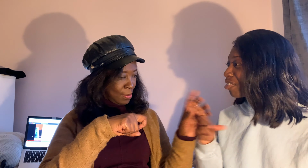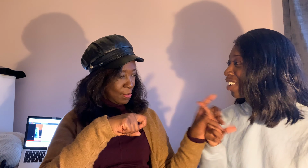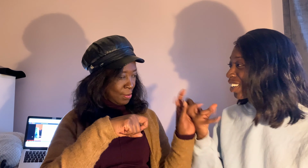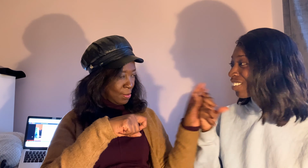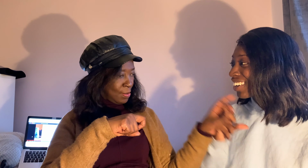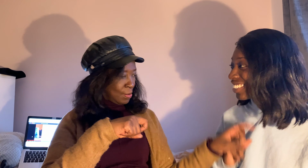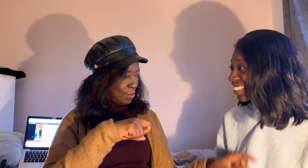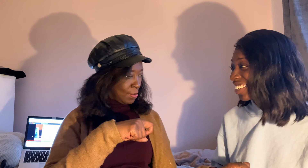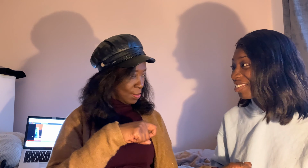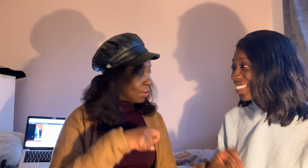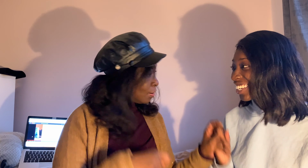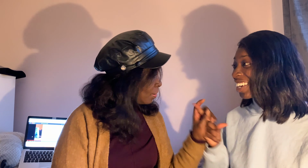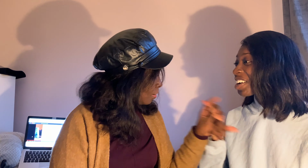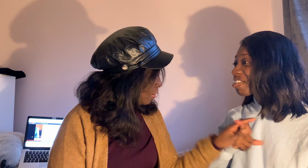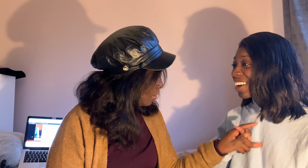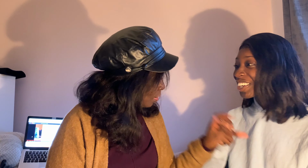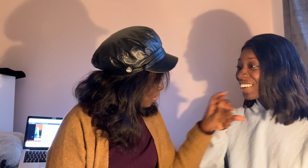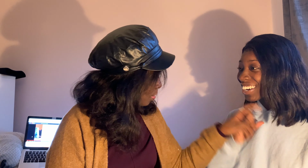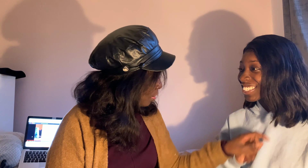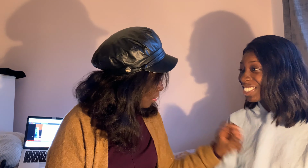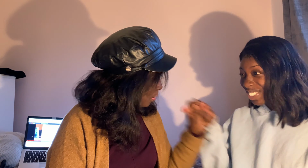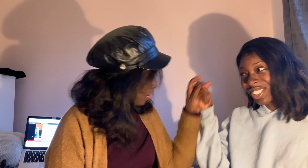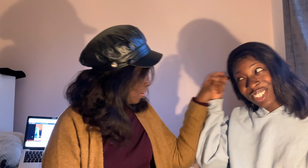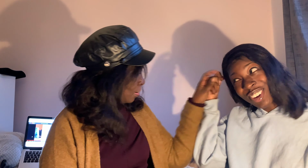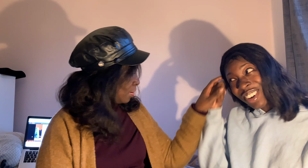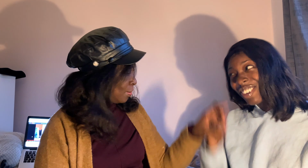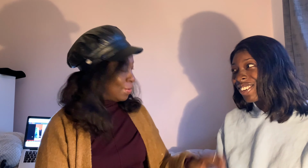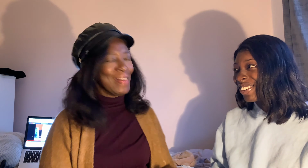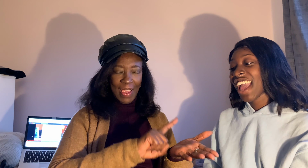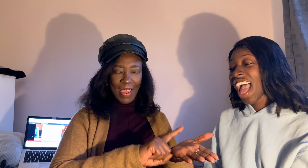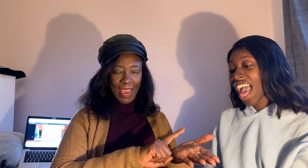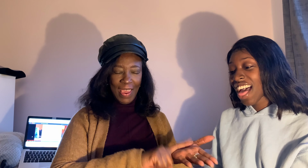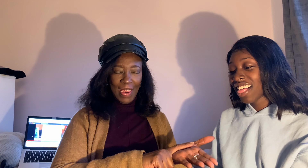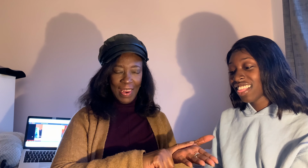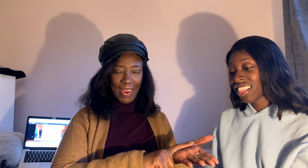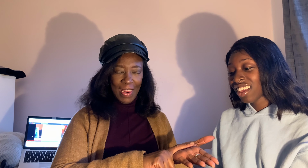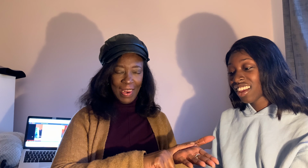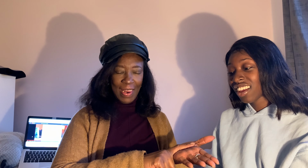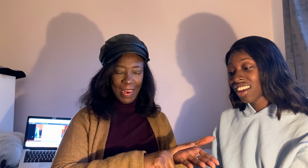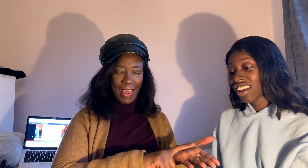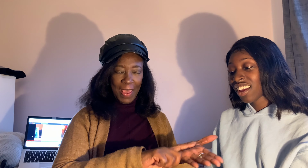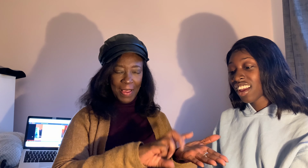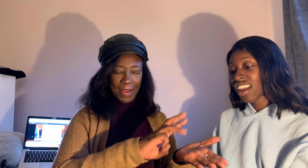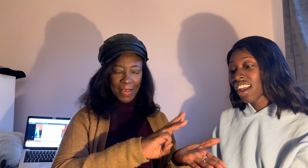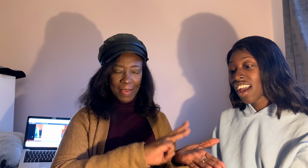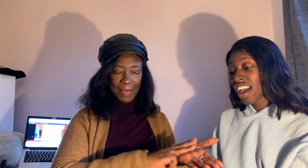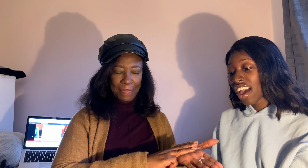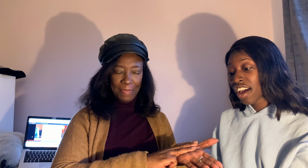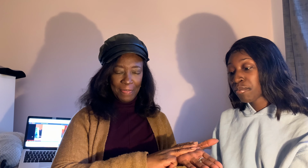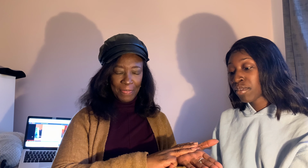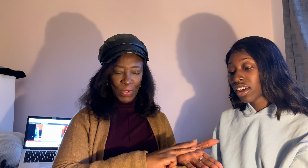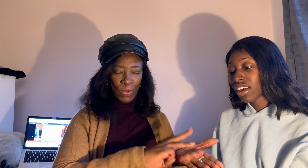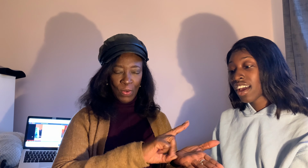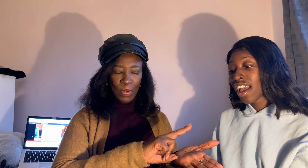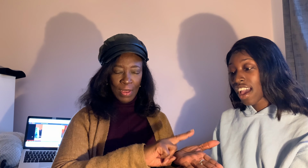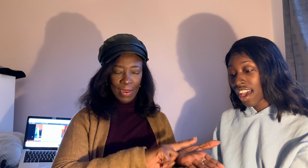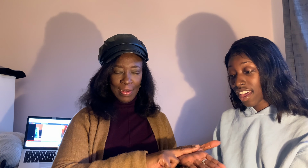Why are you asking me? Why are you asking? You should know. L, M,